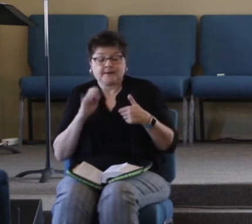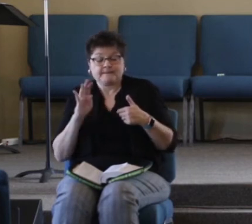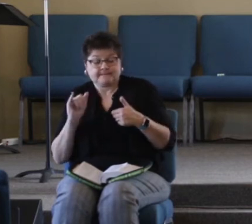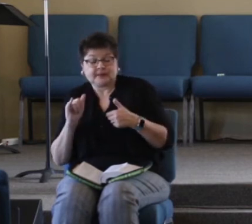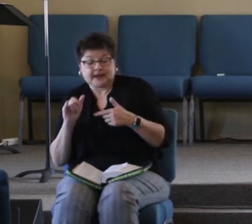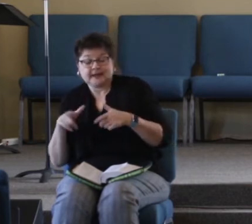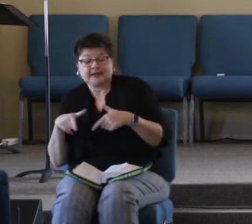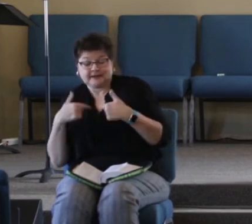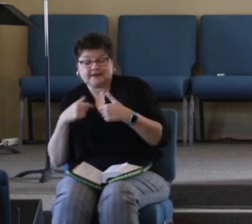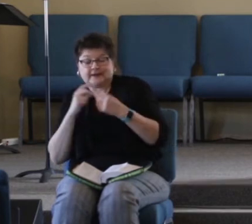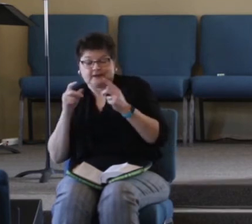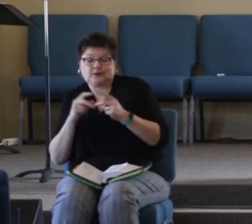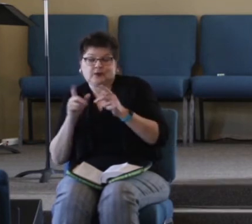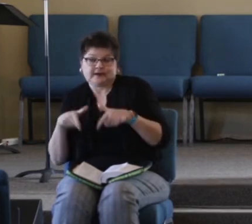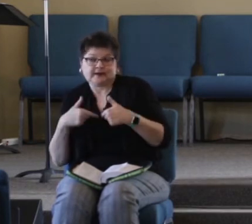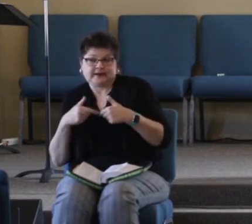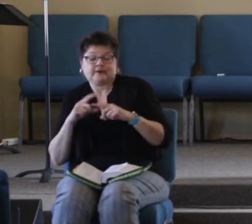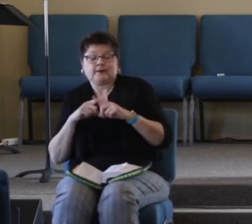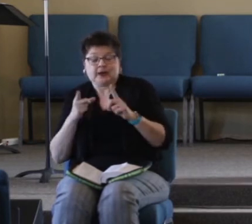him his life.